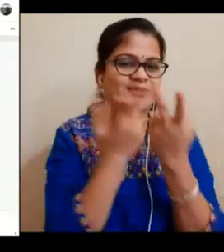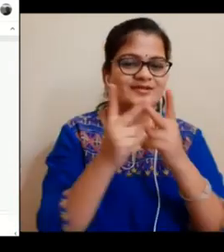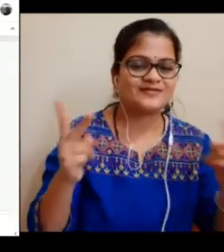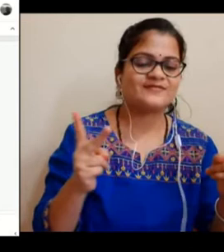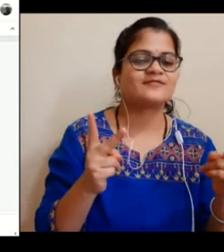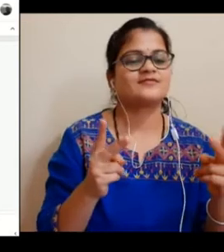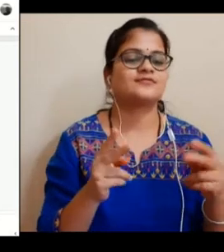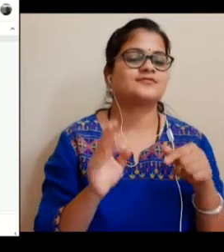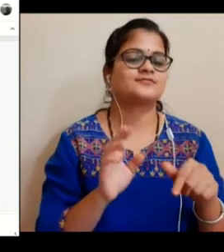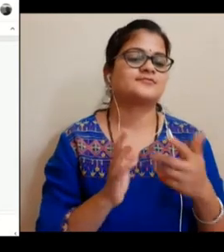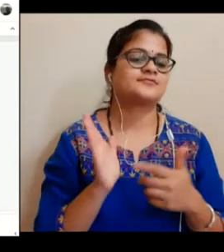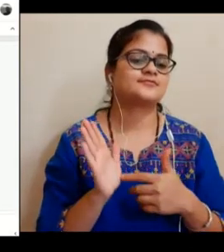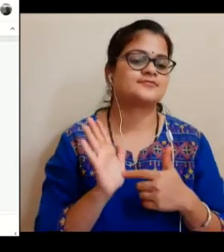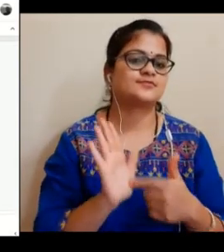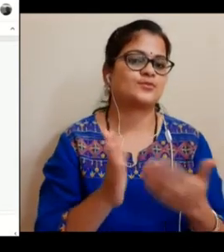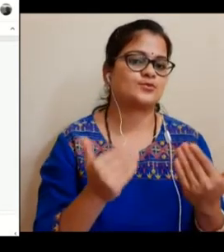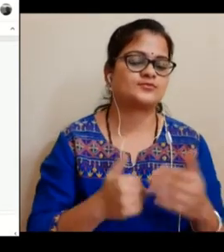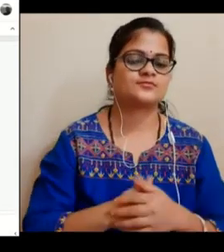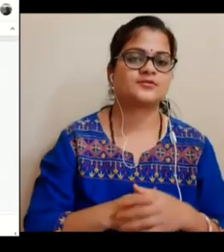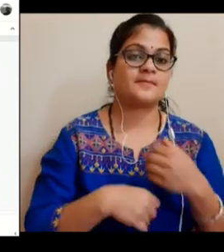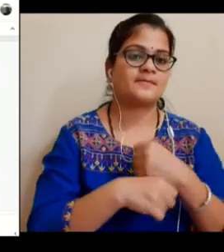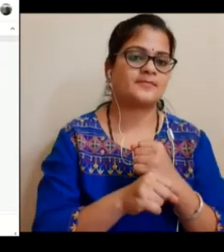or something, maybe I will